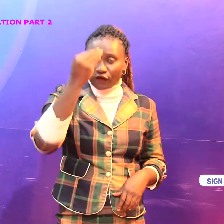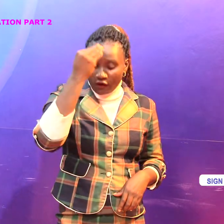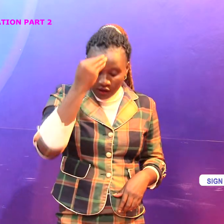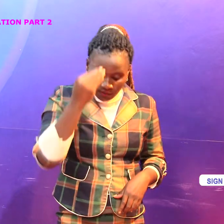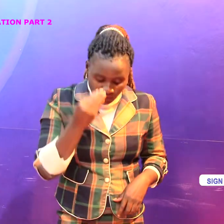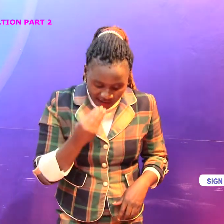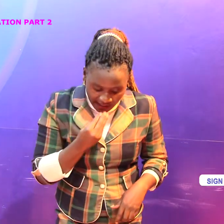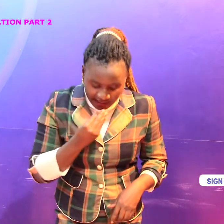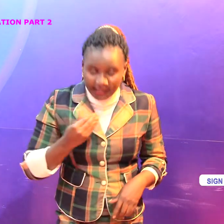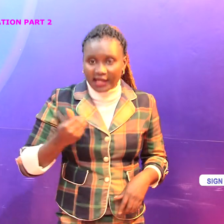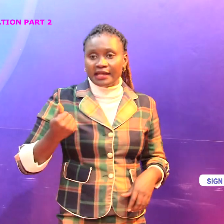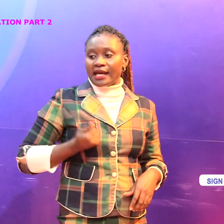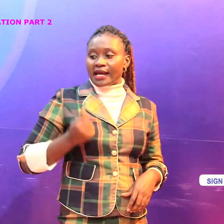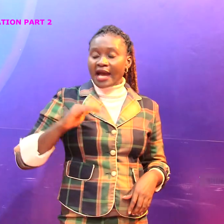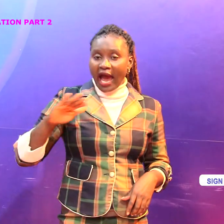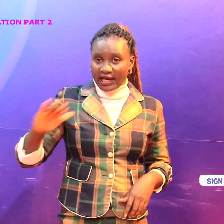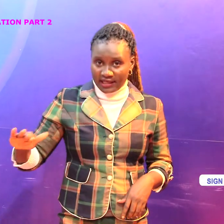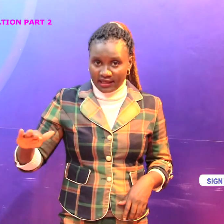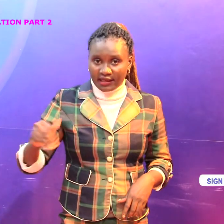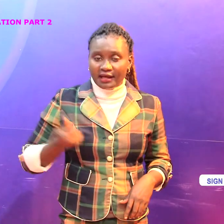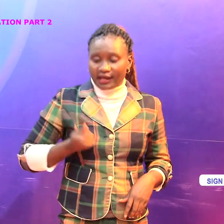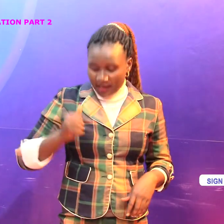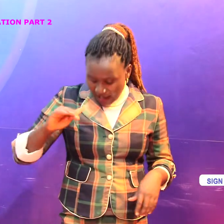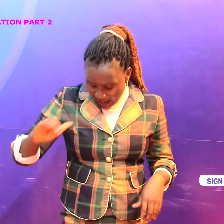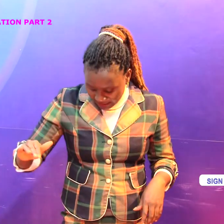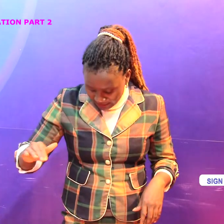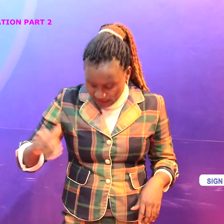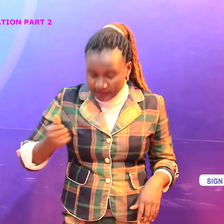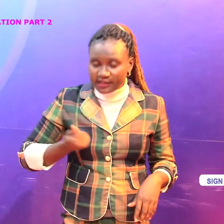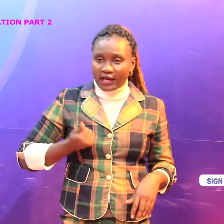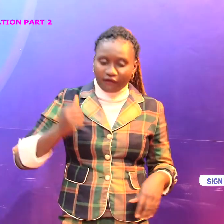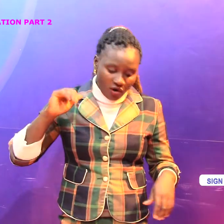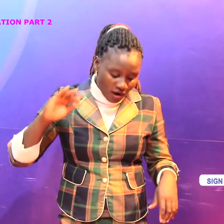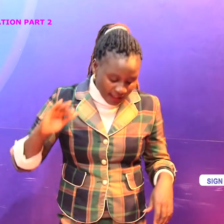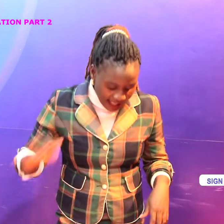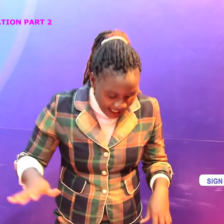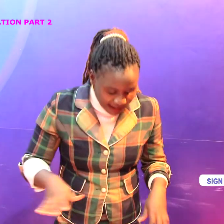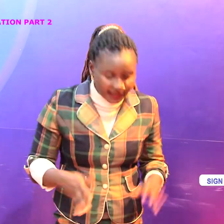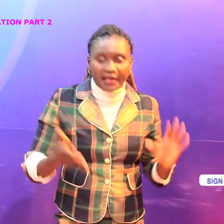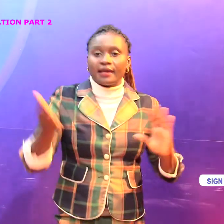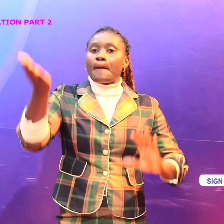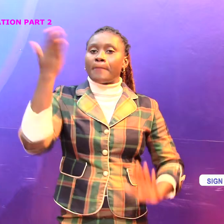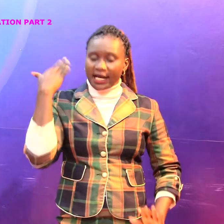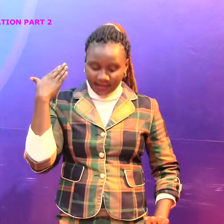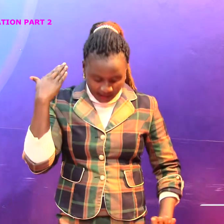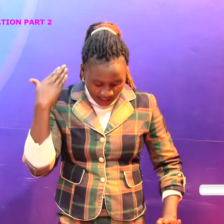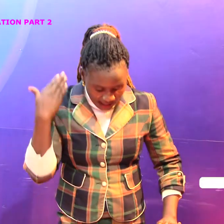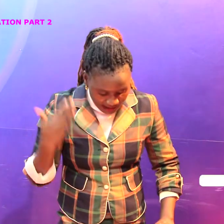for pretend. And then girl. Girl. Okay, this is a sign for girl. And then past. And